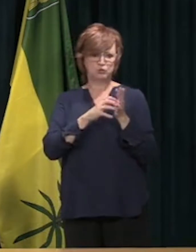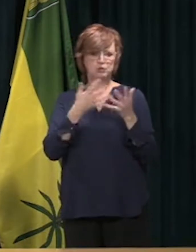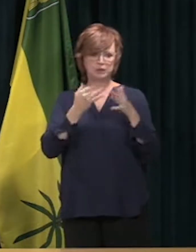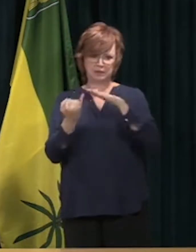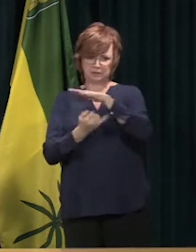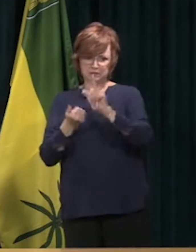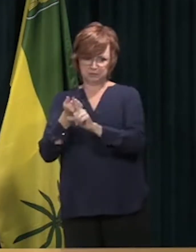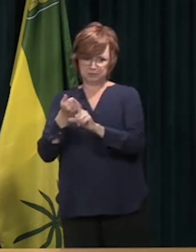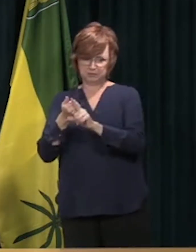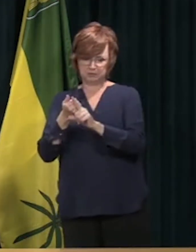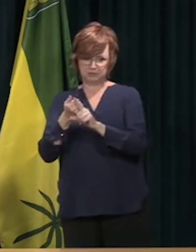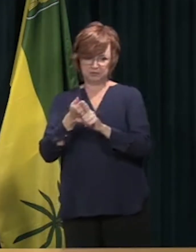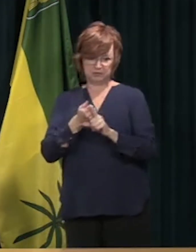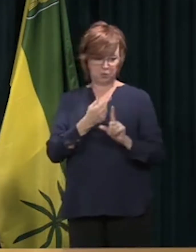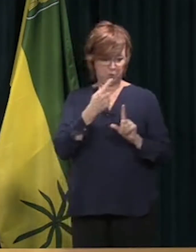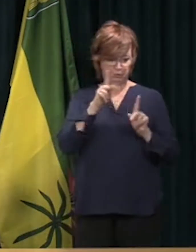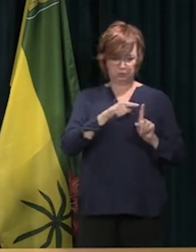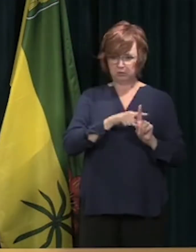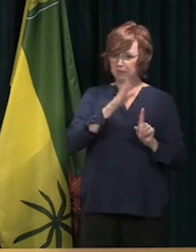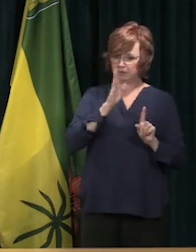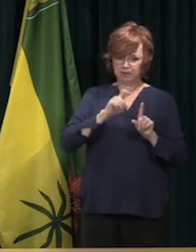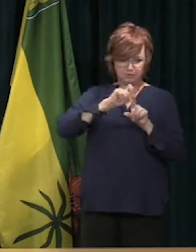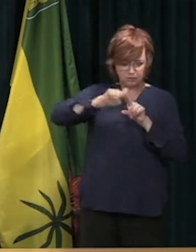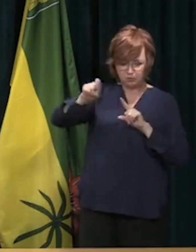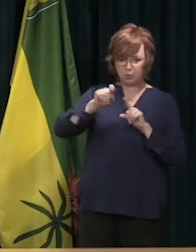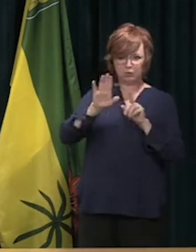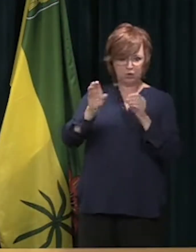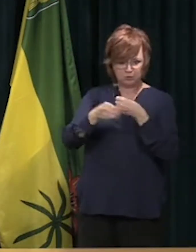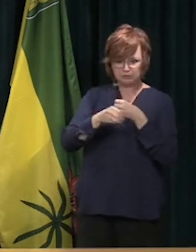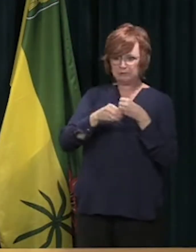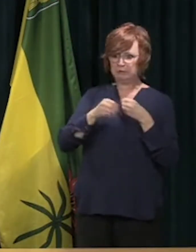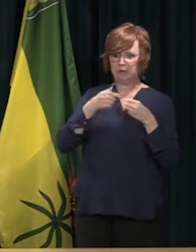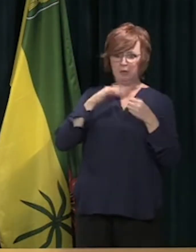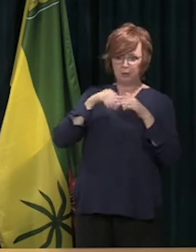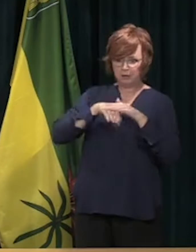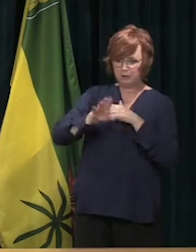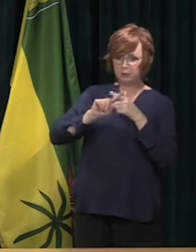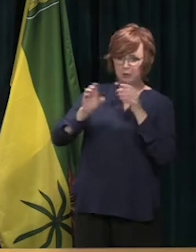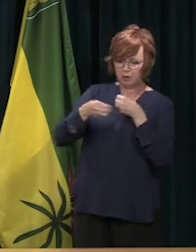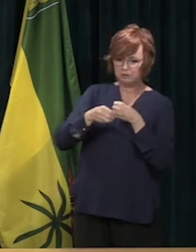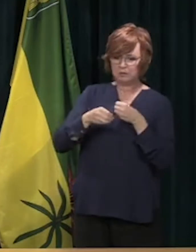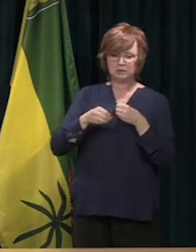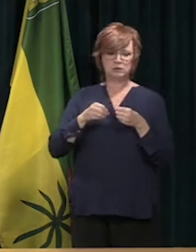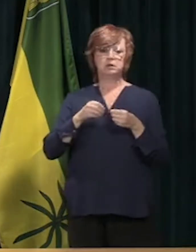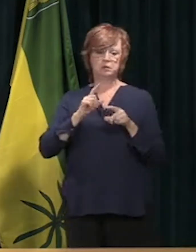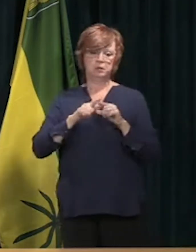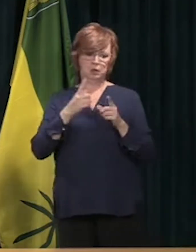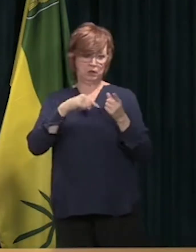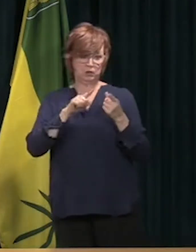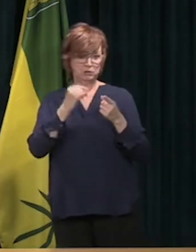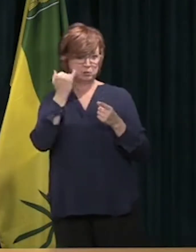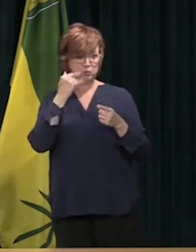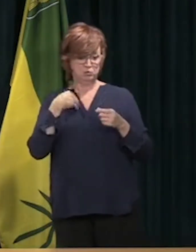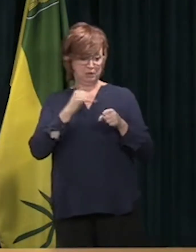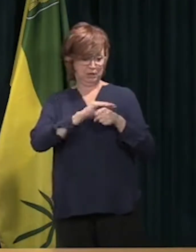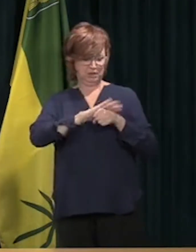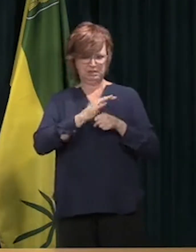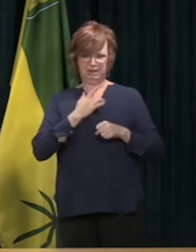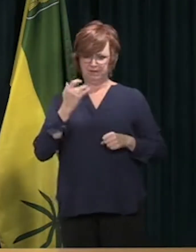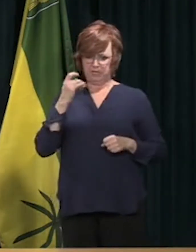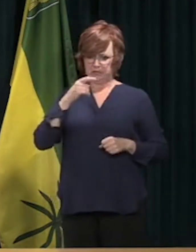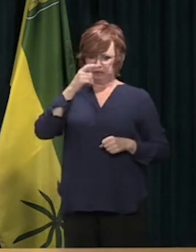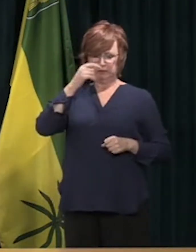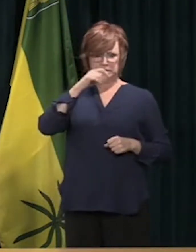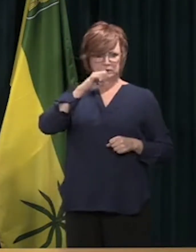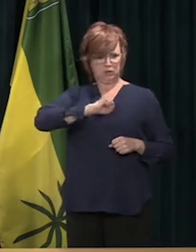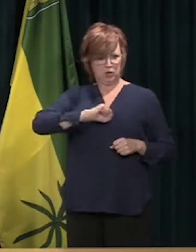presented and would not have called ahead. So when you present and don't call ahead and sit in a waiting room or go to a physician's room, the physician